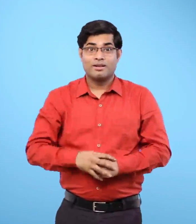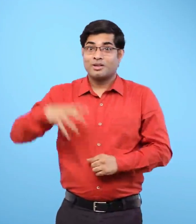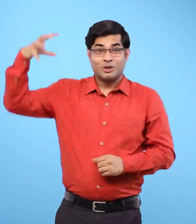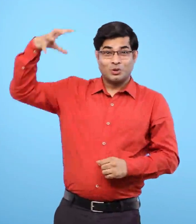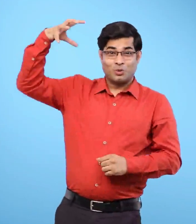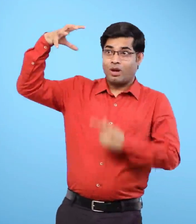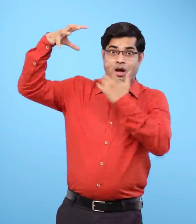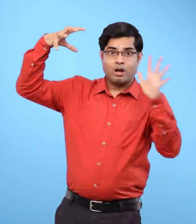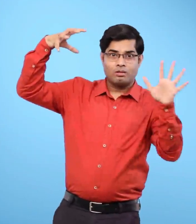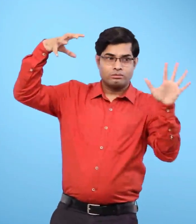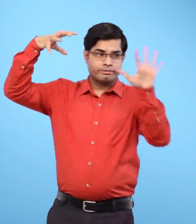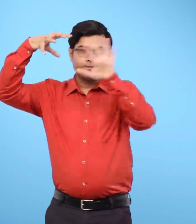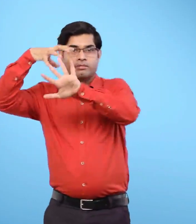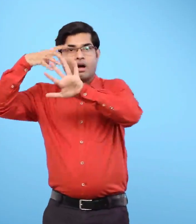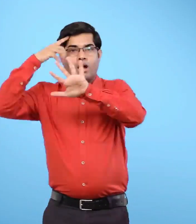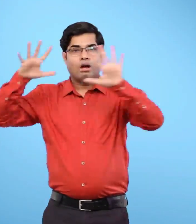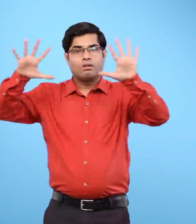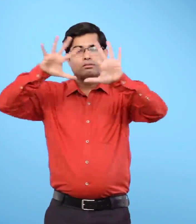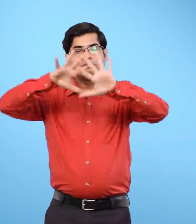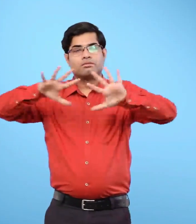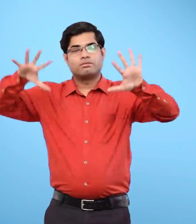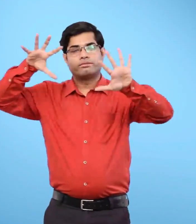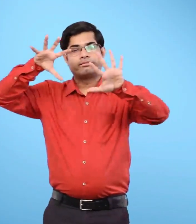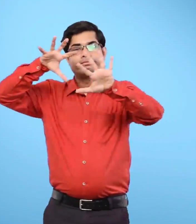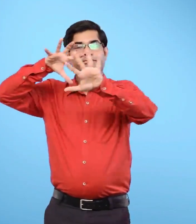The sun is hiding behind dark clouds.